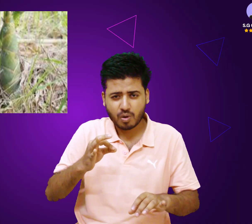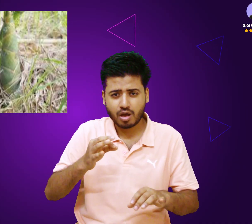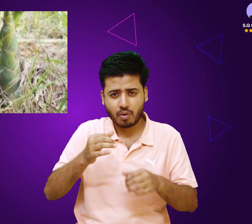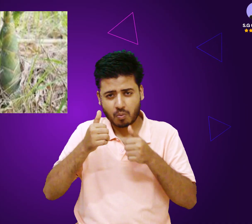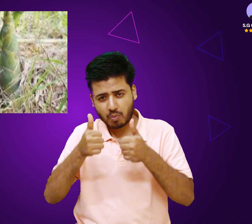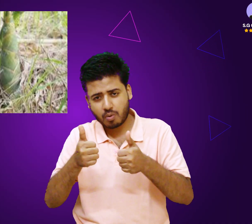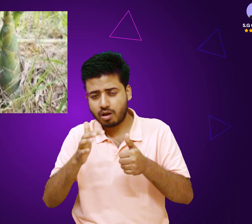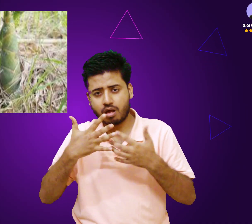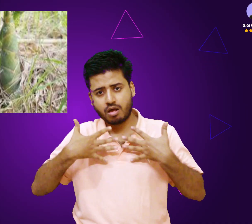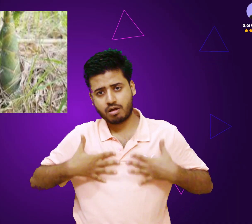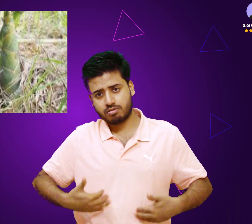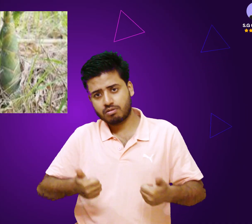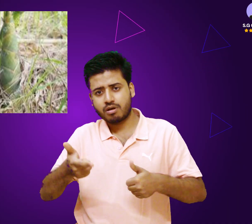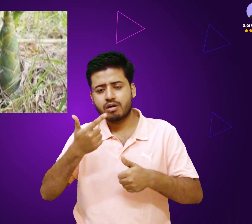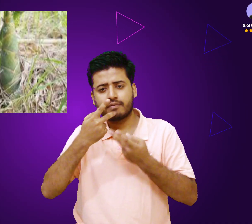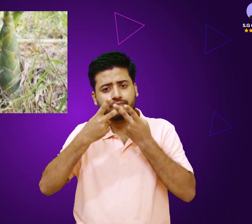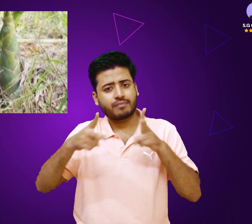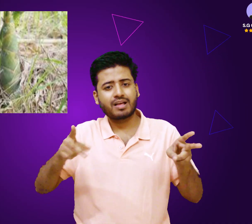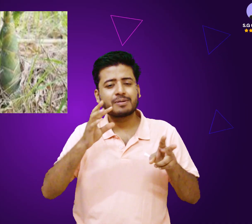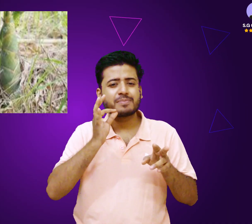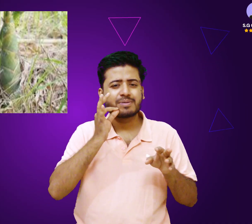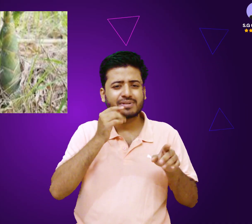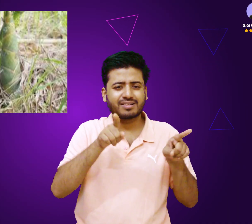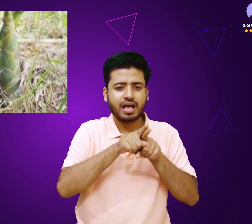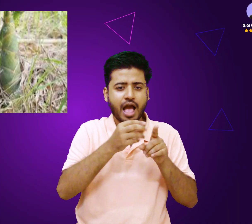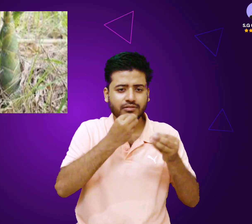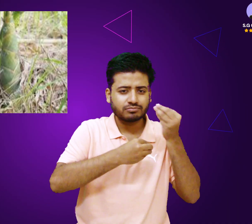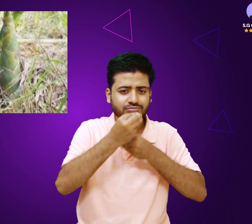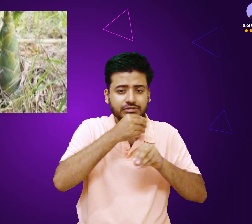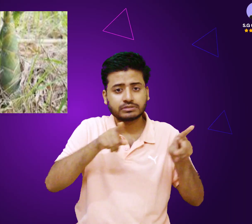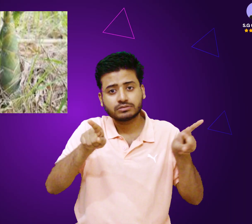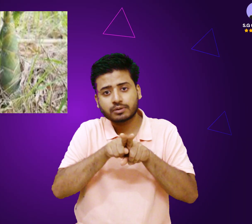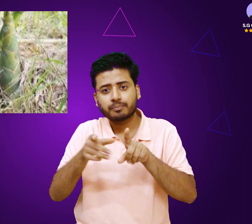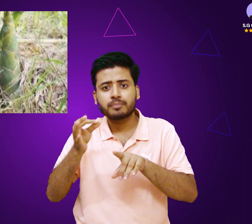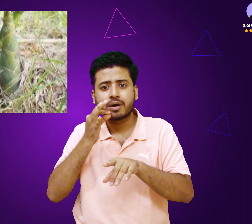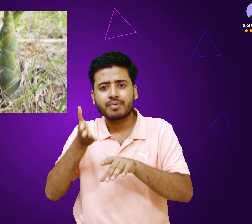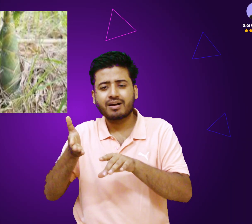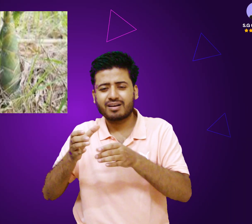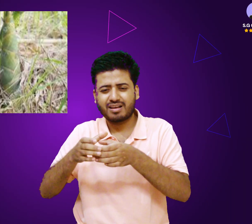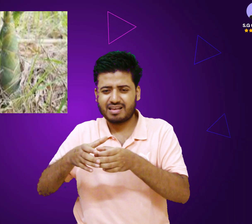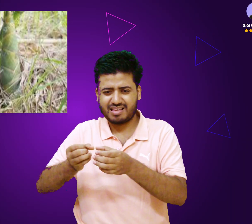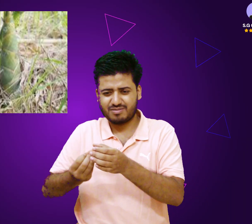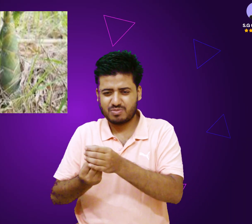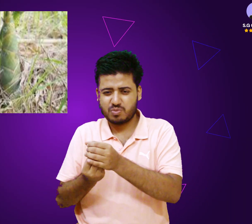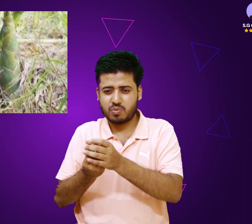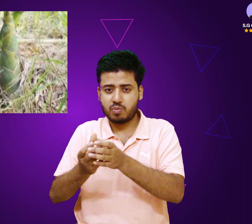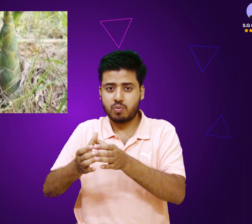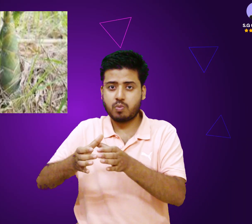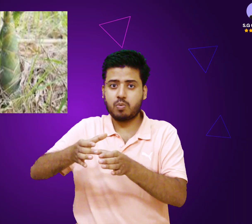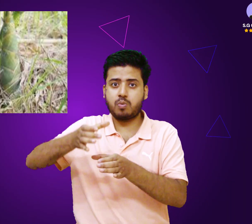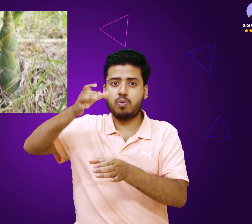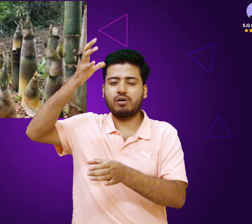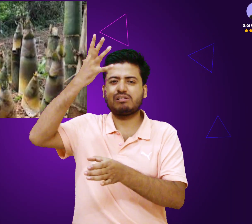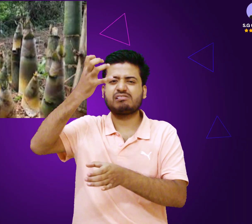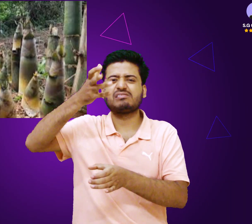compounds. Nutritional benefits: rich in fiber. The high fiber content in bamboo shoots supports healthy